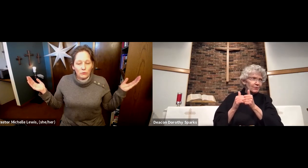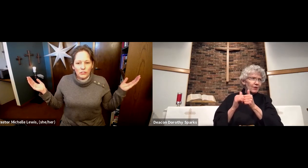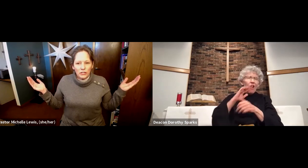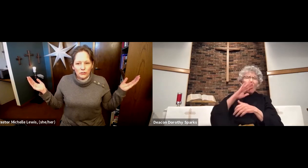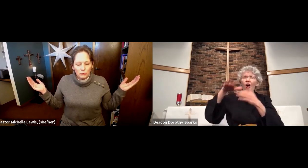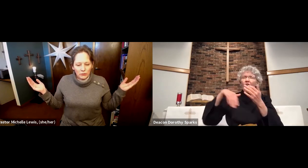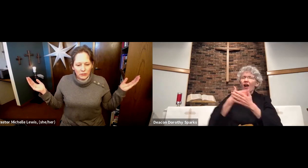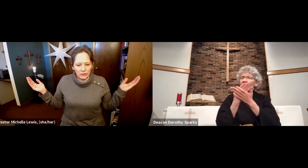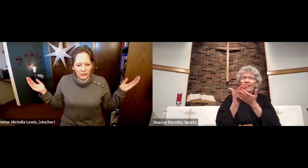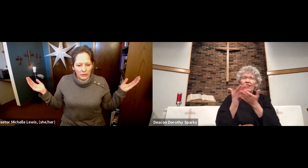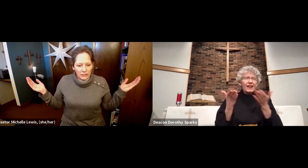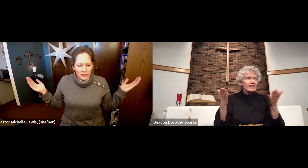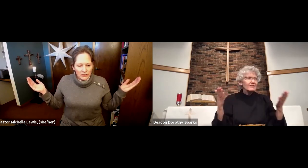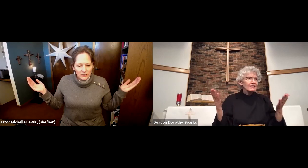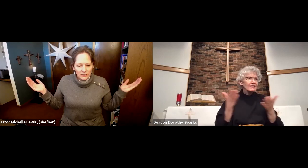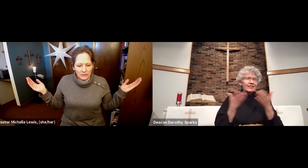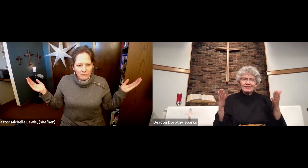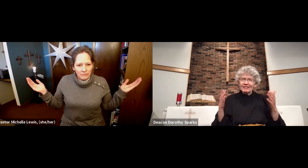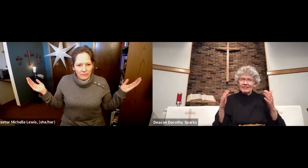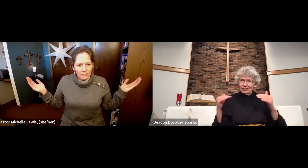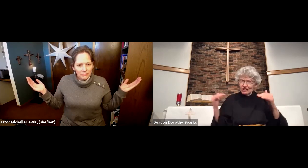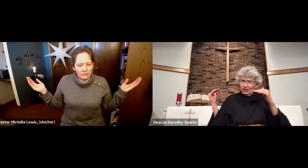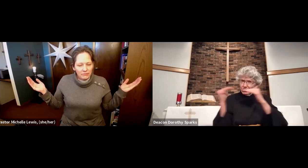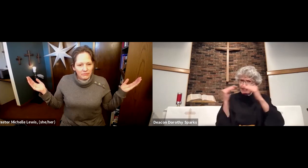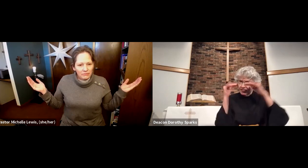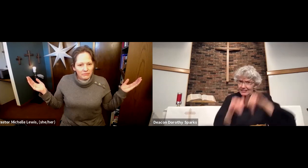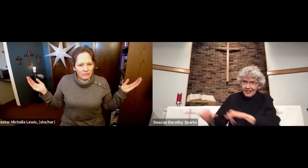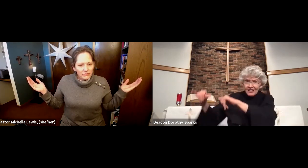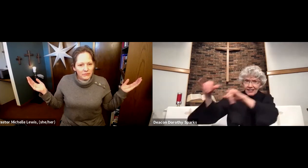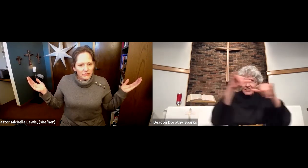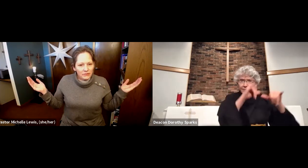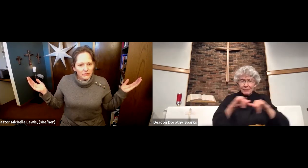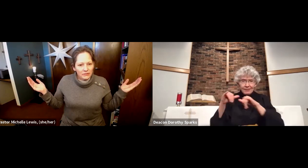he will judge the world in righteousness